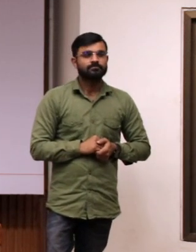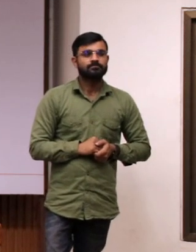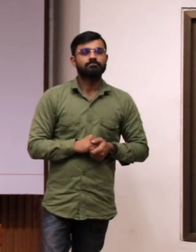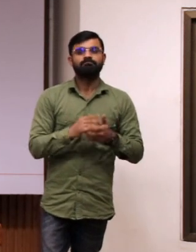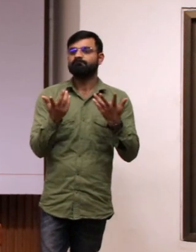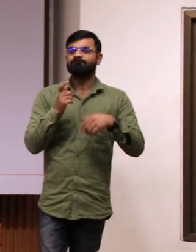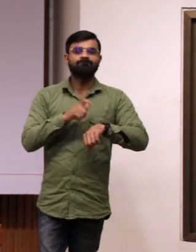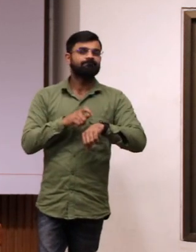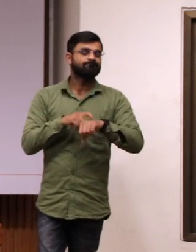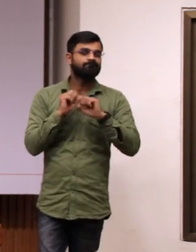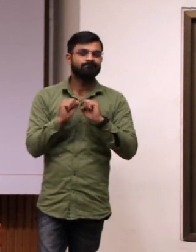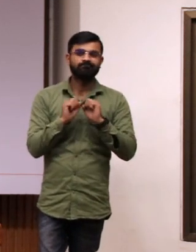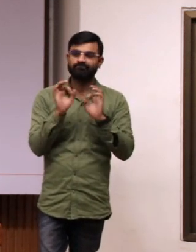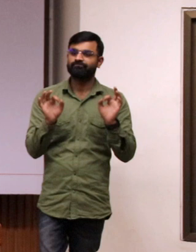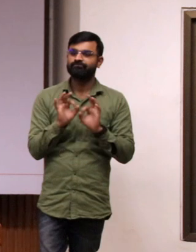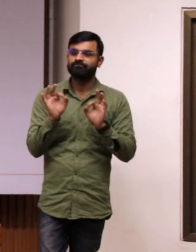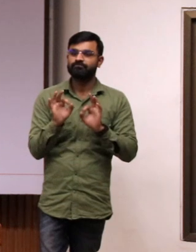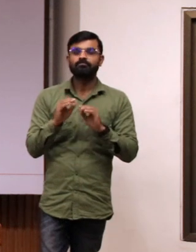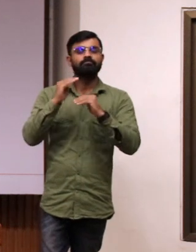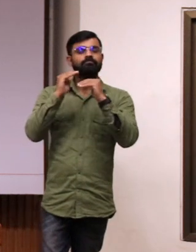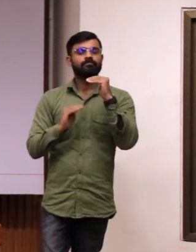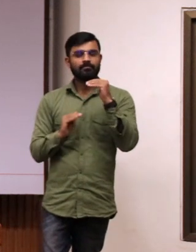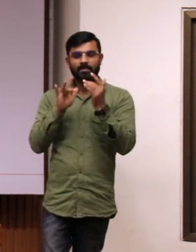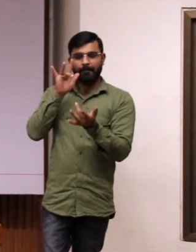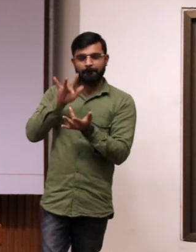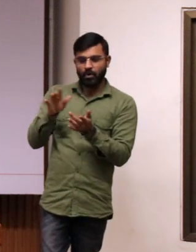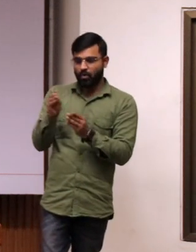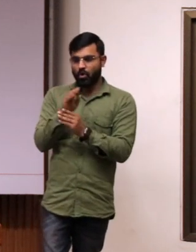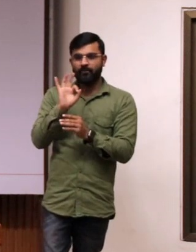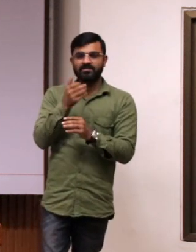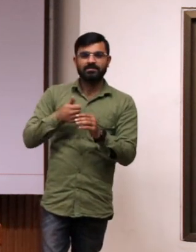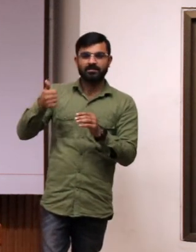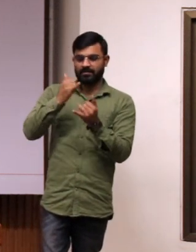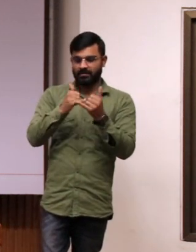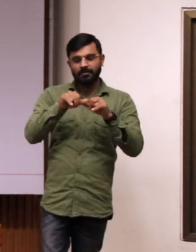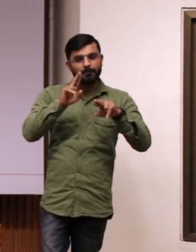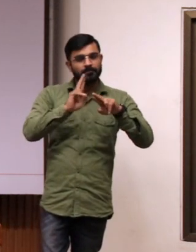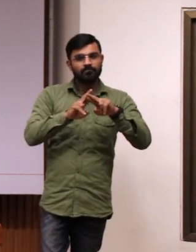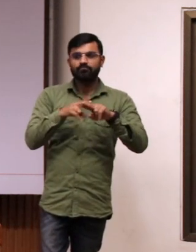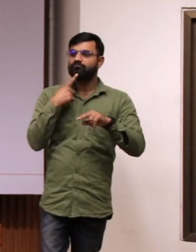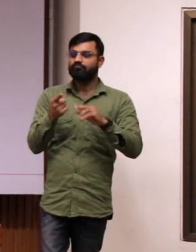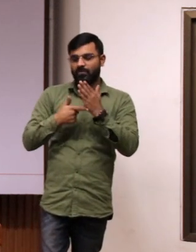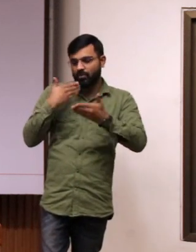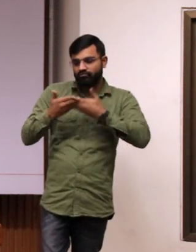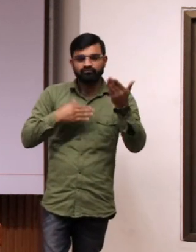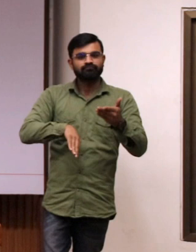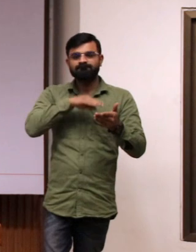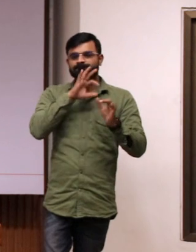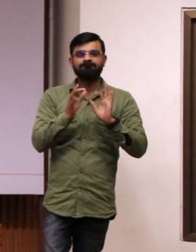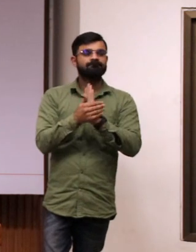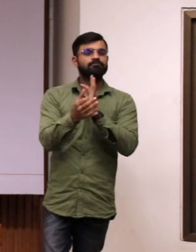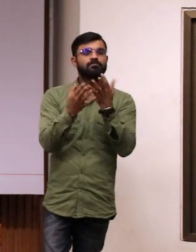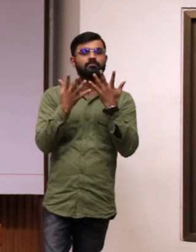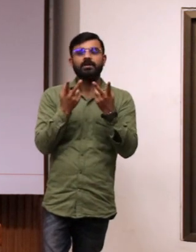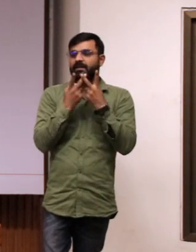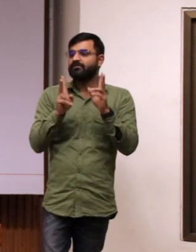they don't have time, in fact. And the lower bottom officials, staff, are not trained enough. Or they